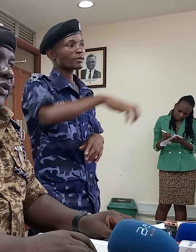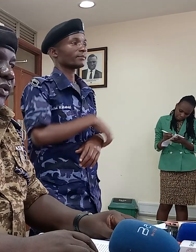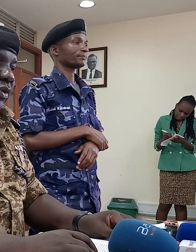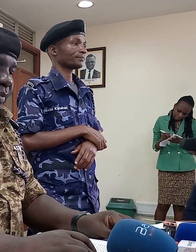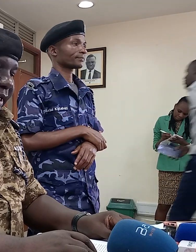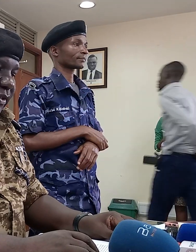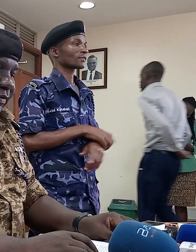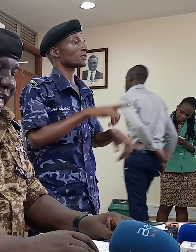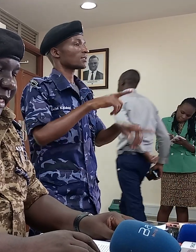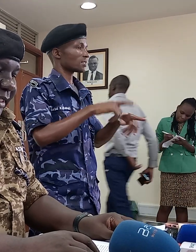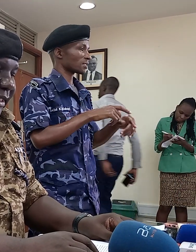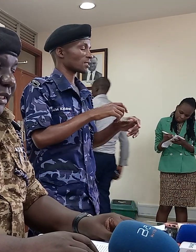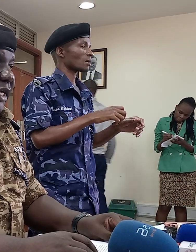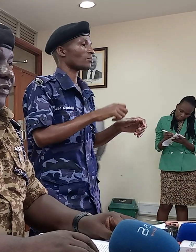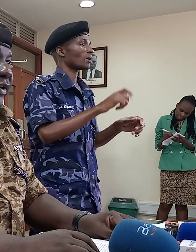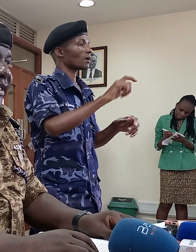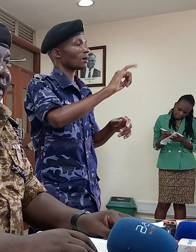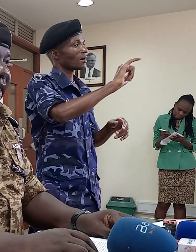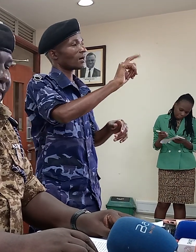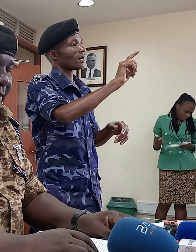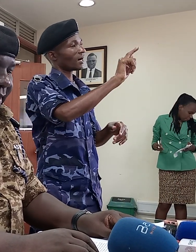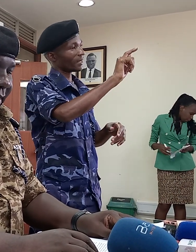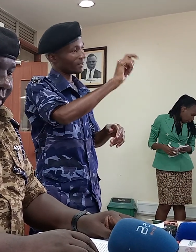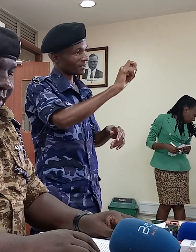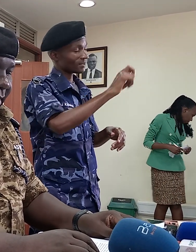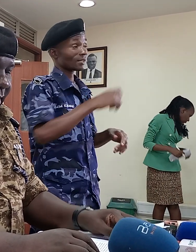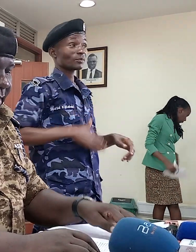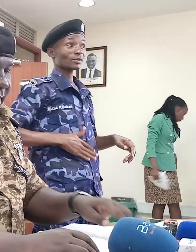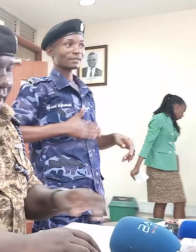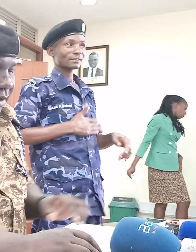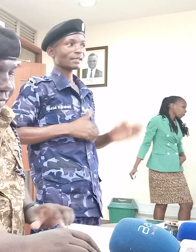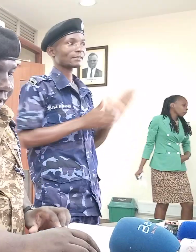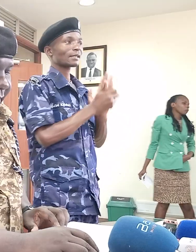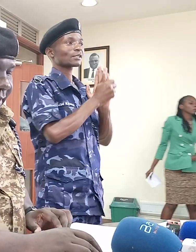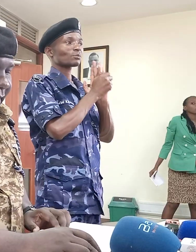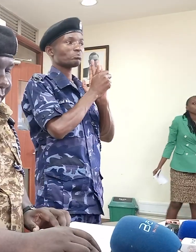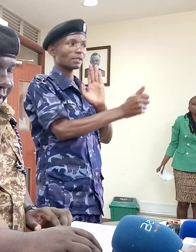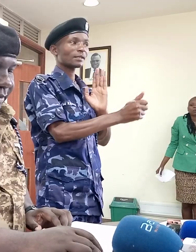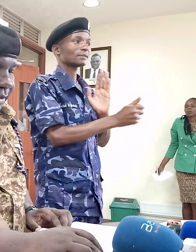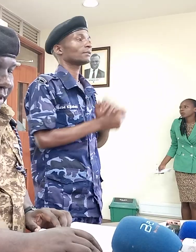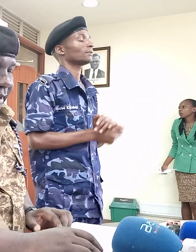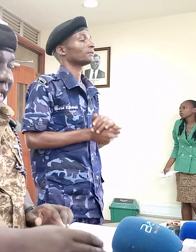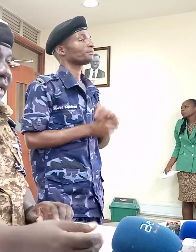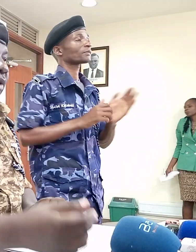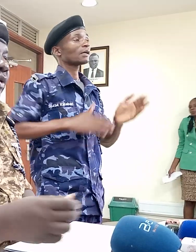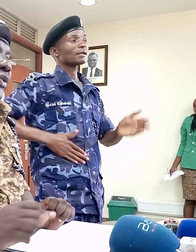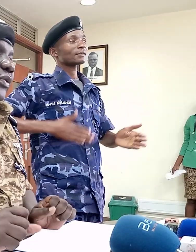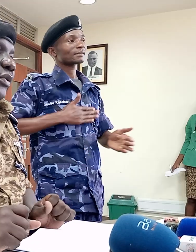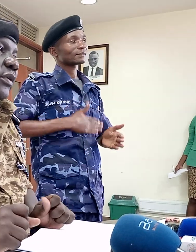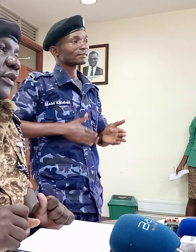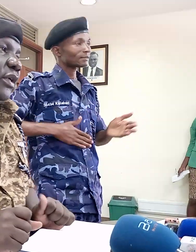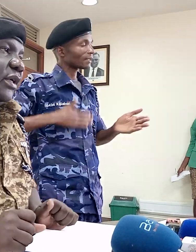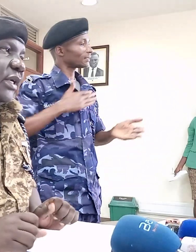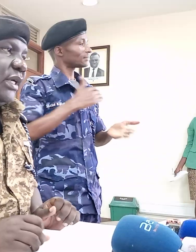It also comprised of IT and forensic experts, our forensic services unit, and